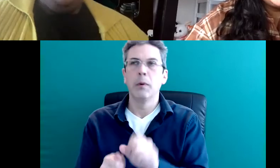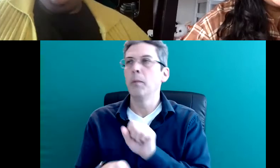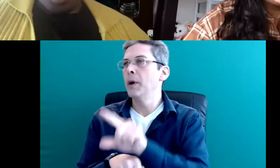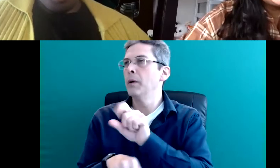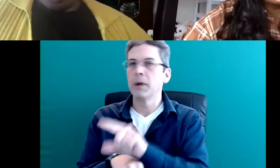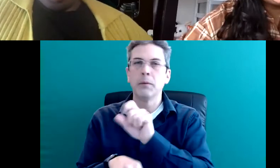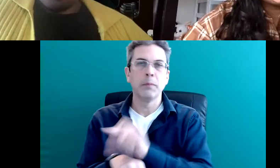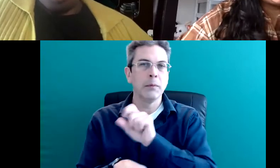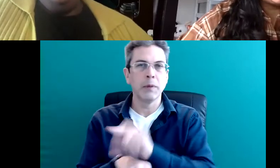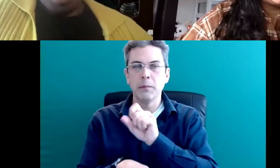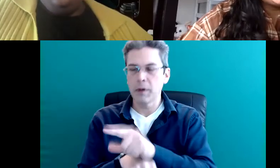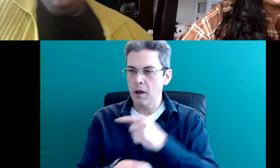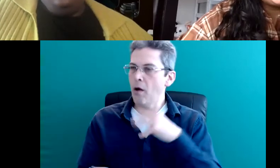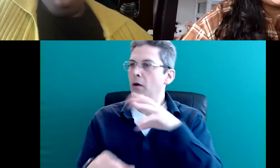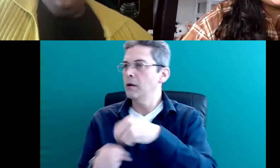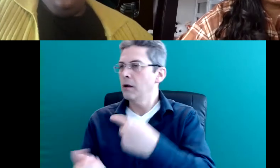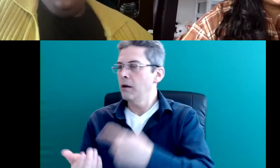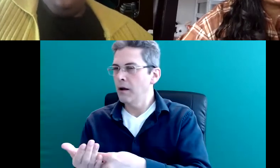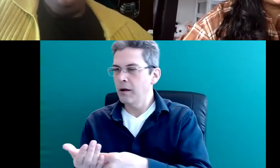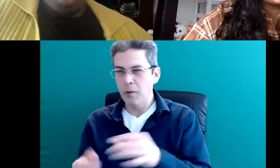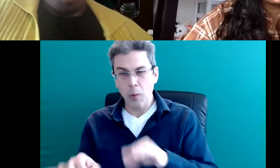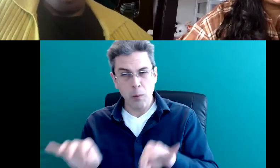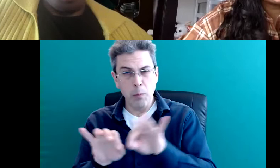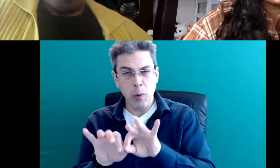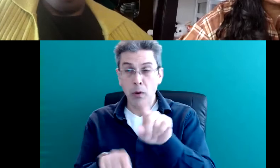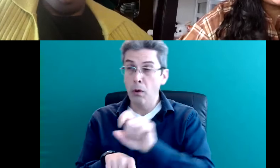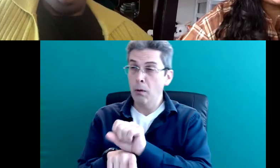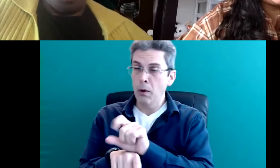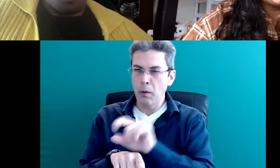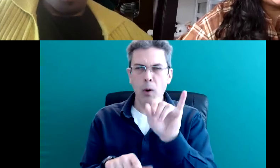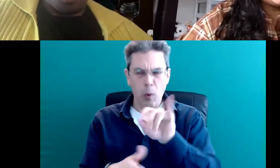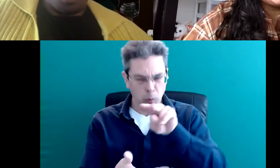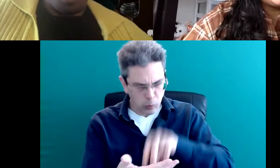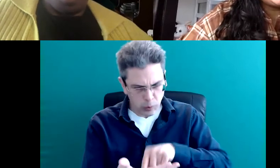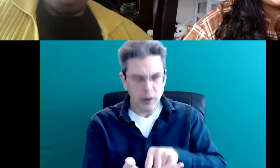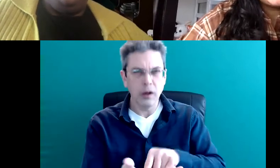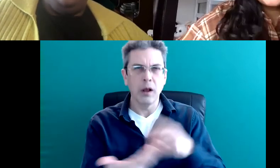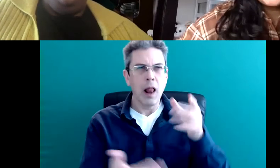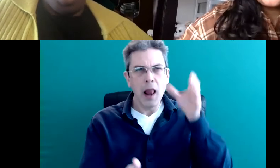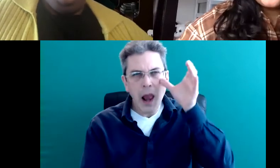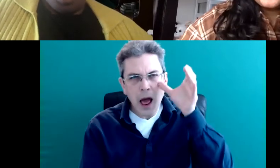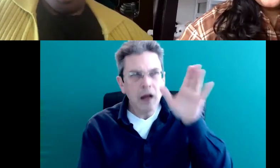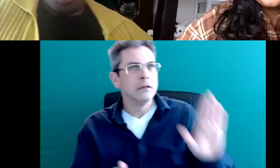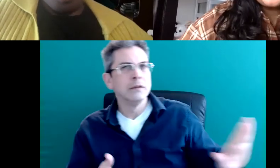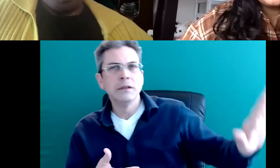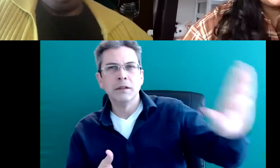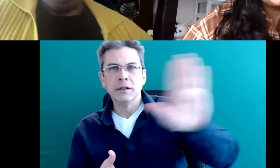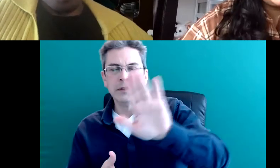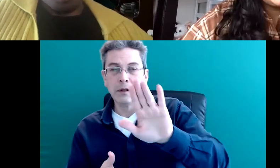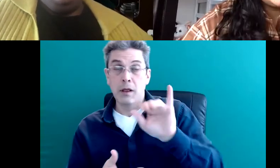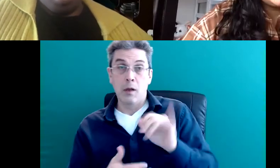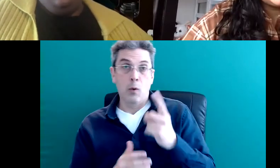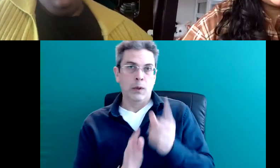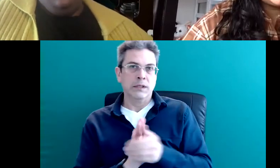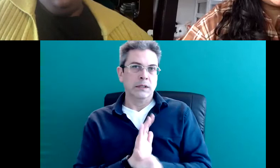right here, right now. And we forget to listen. Like, we really forget to listen. And so I think one of the skills that I really built up and I'm grateful for is being